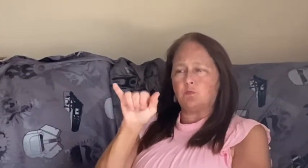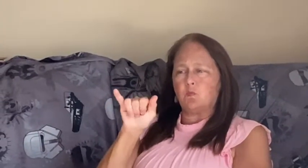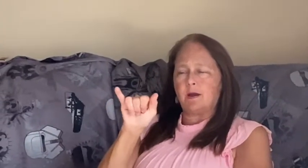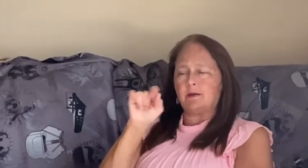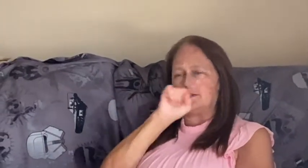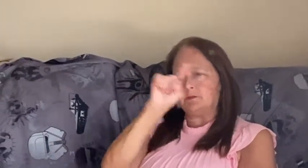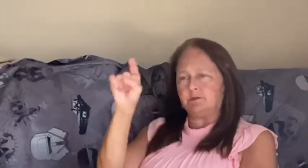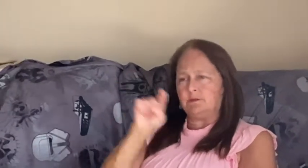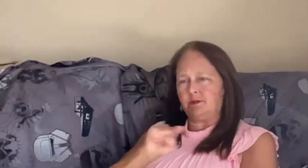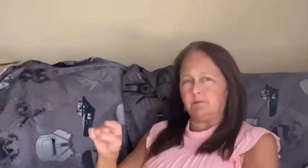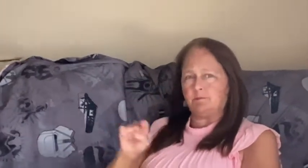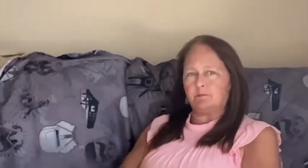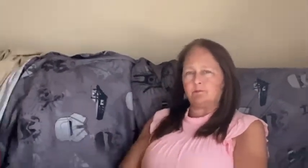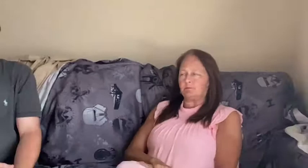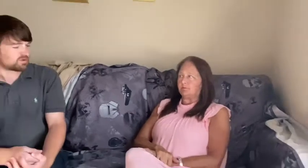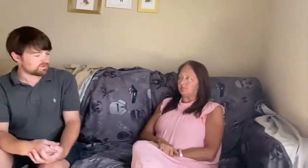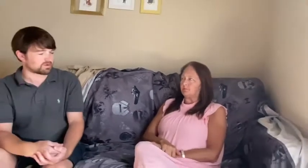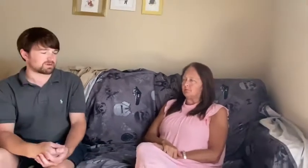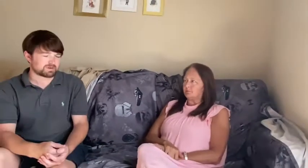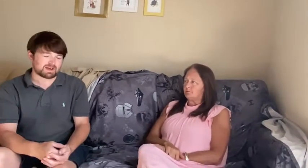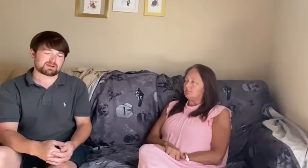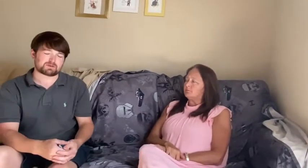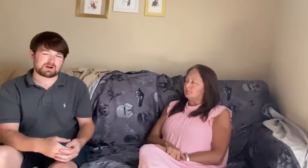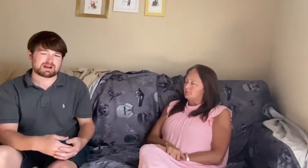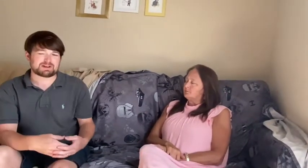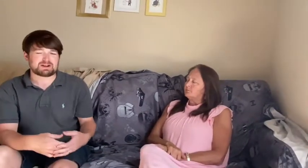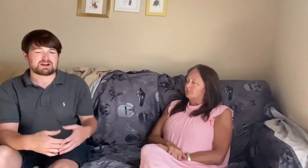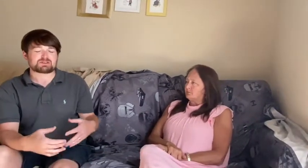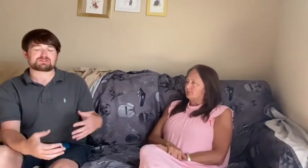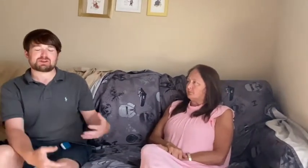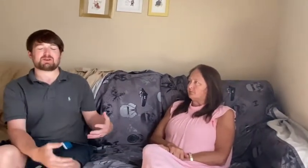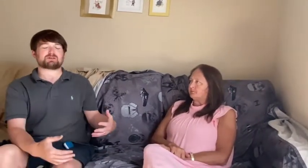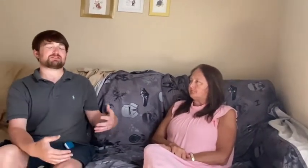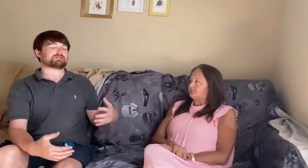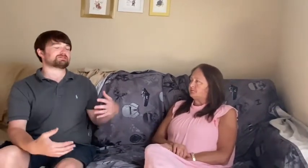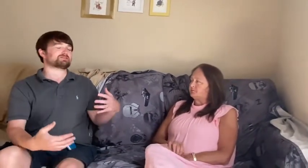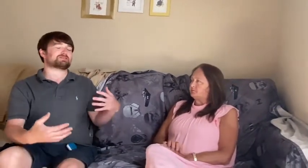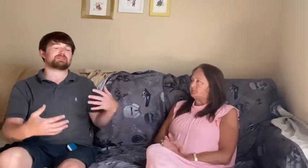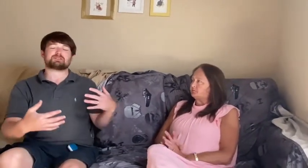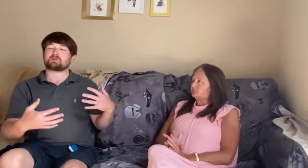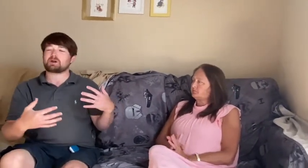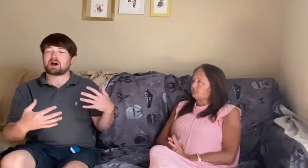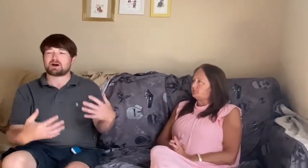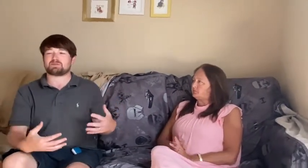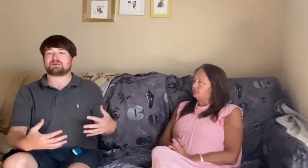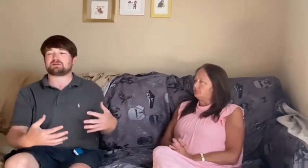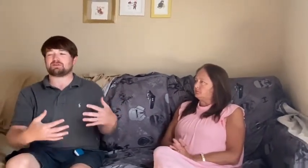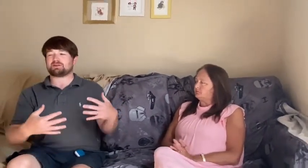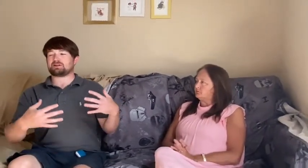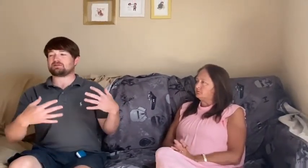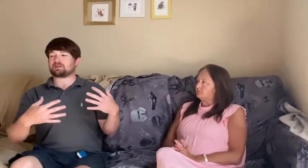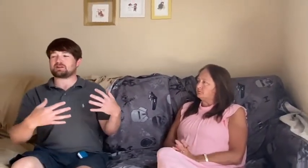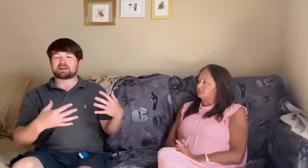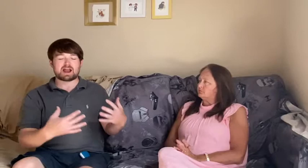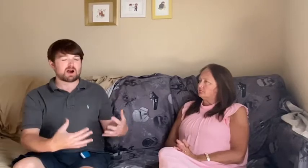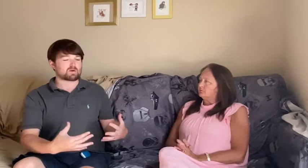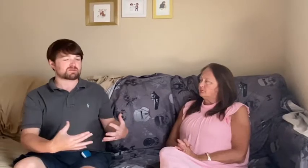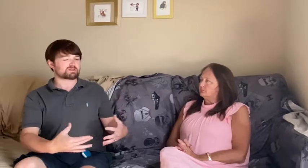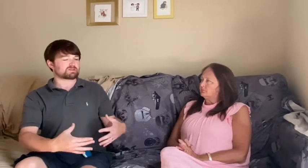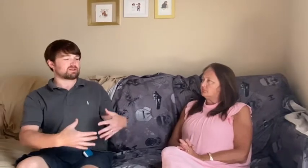Y, and Z. Cool. Okay, great. So just some common nouns